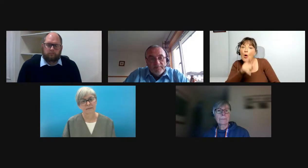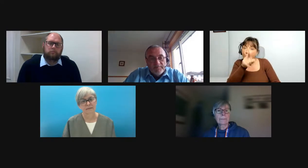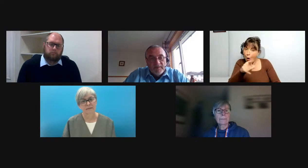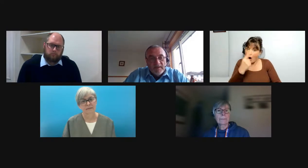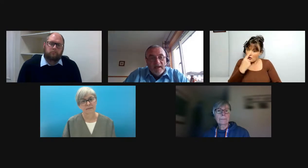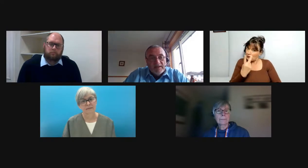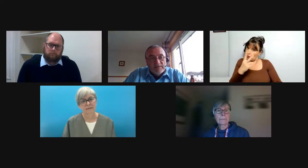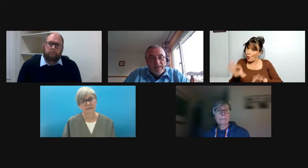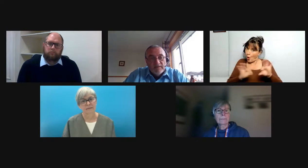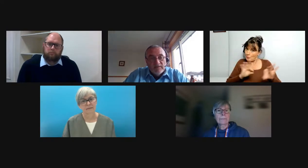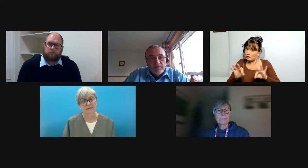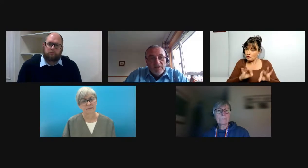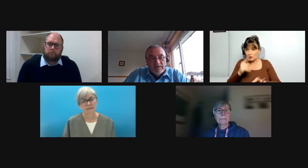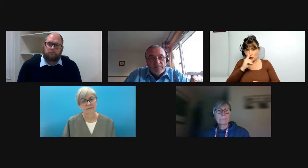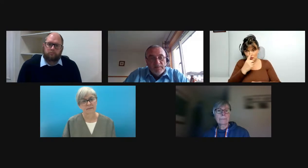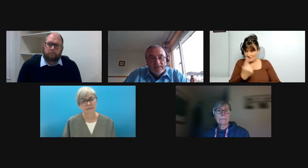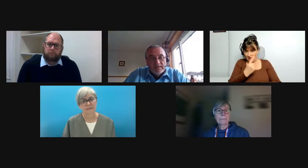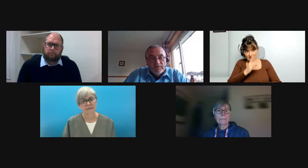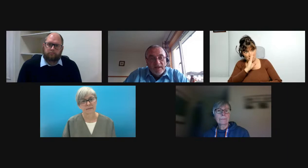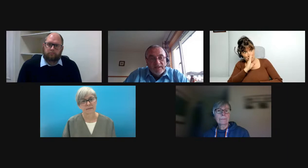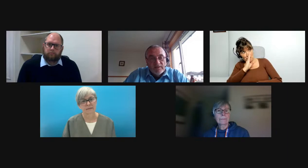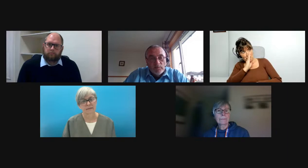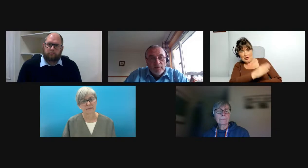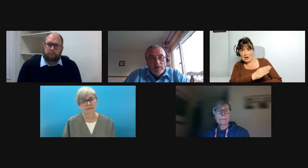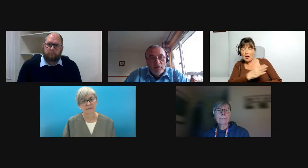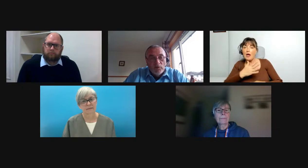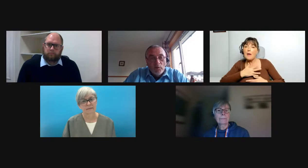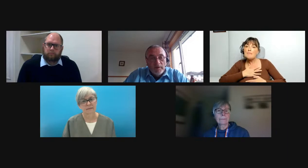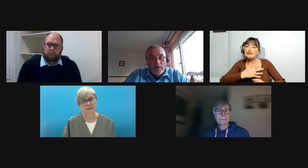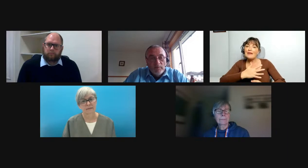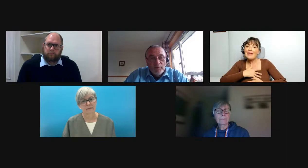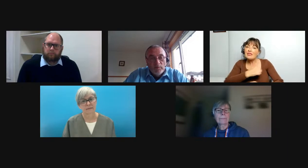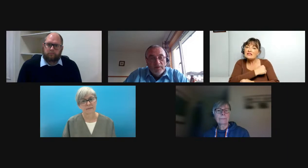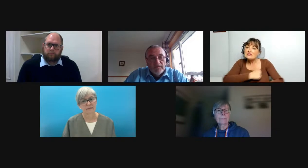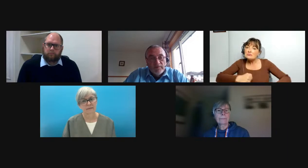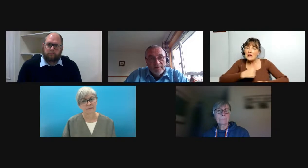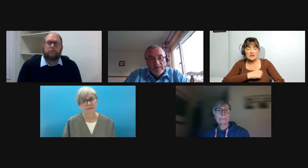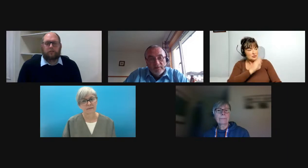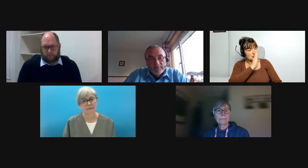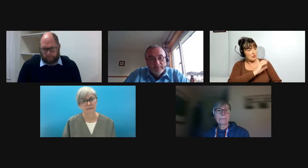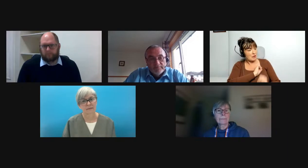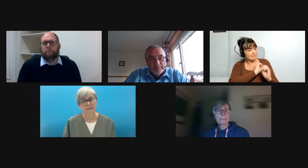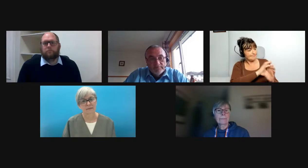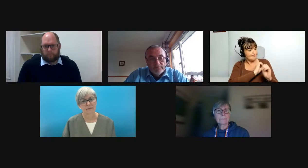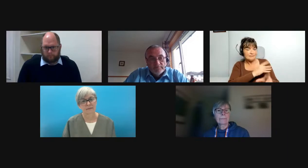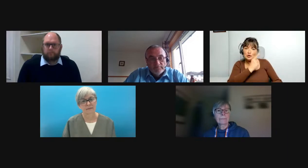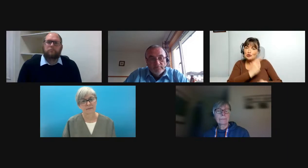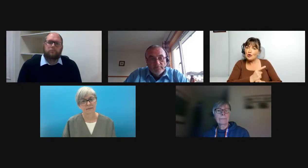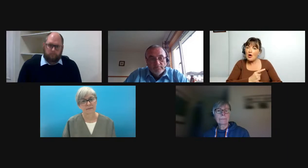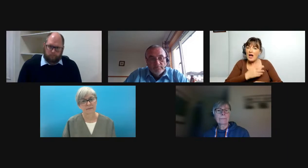Space and speaking to a Breathing Space advisor where you can open up when you're feeling down.